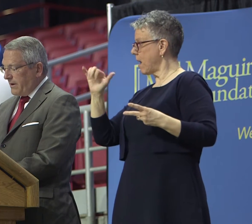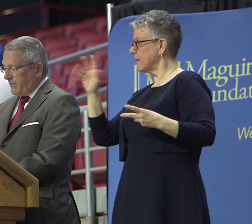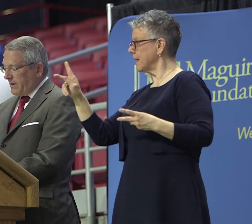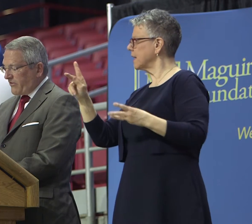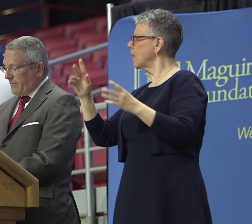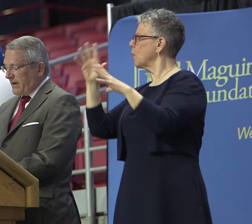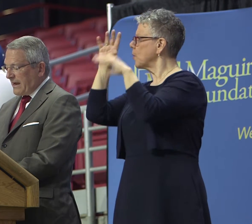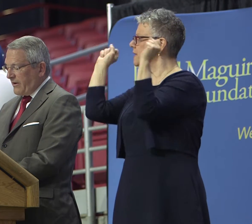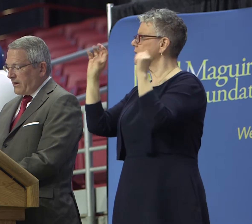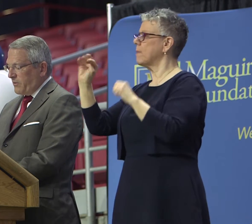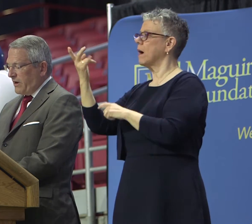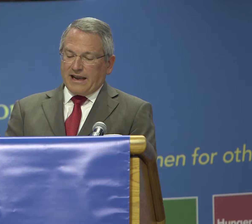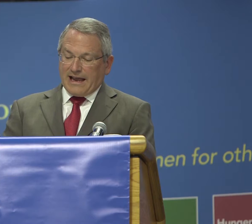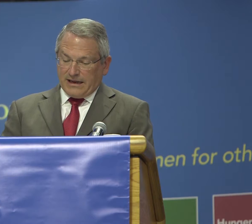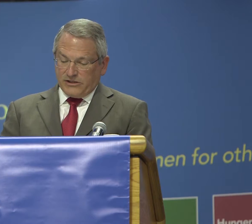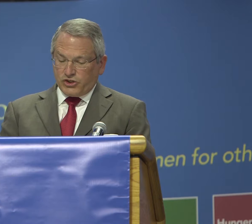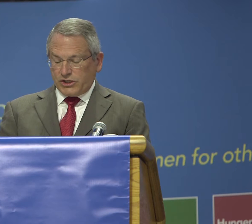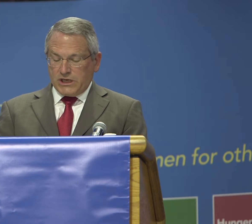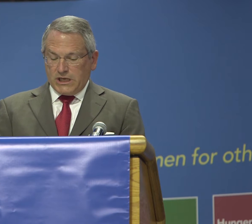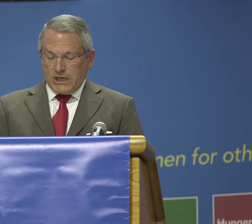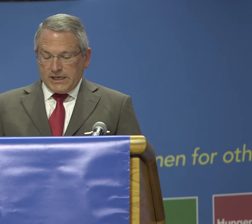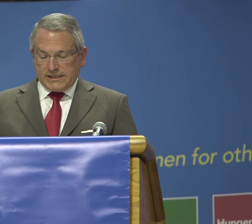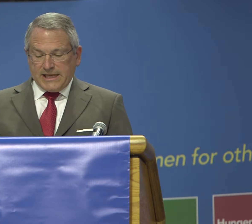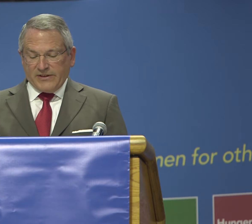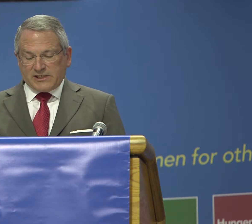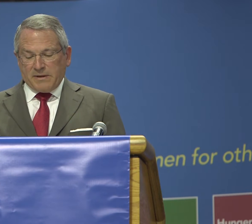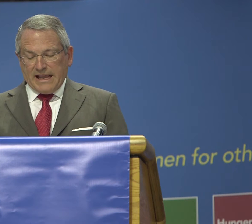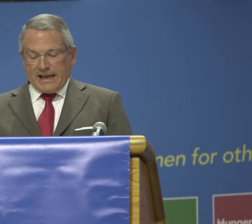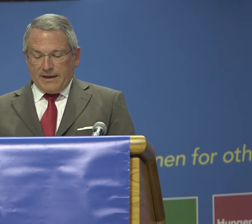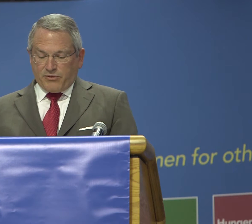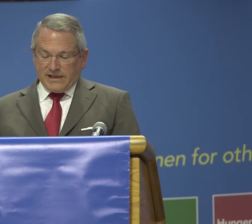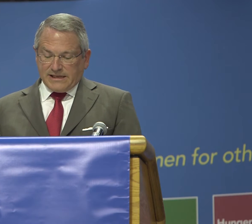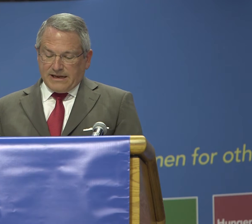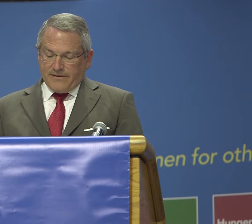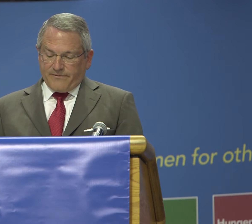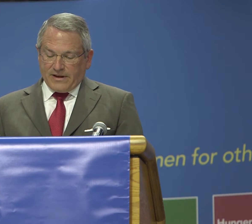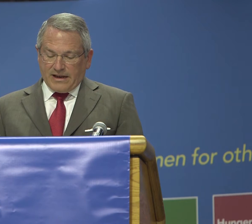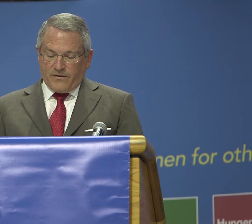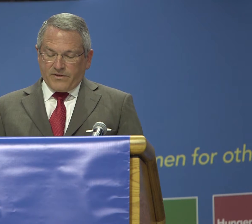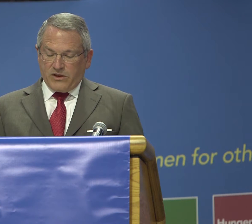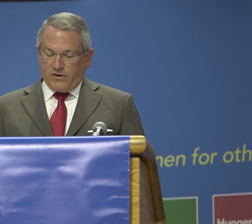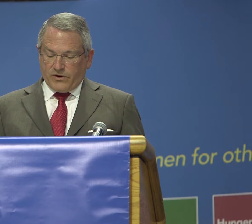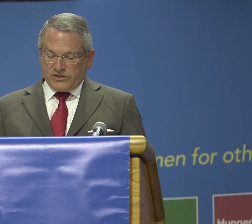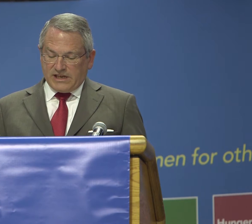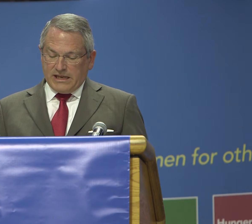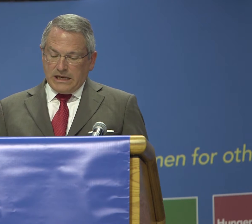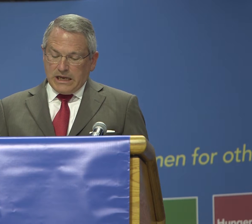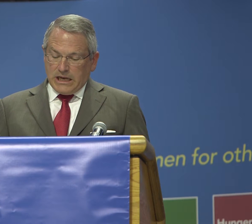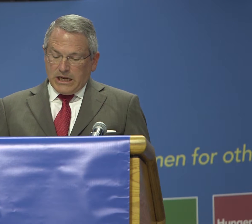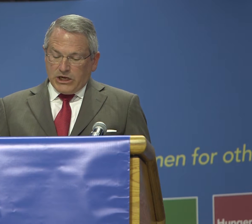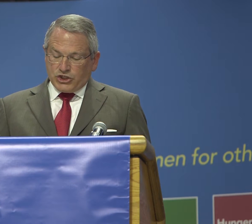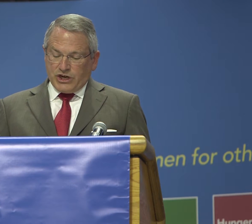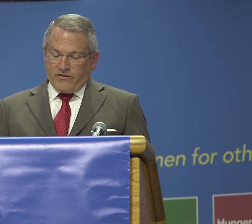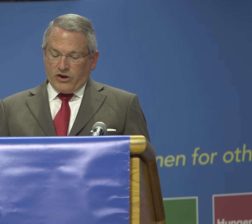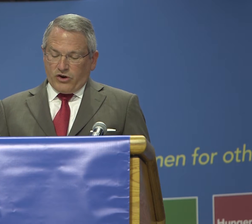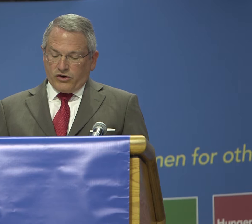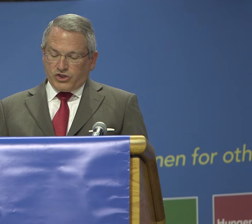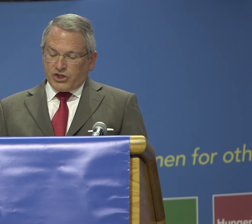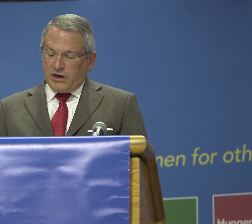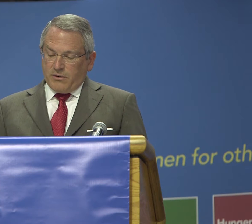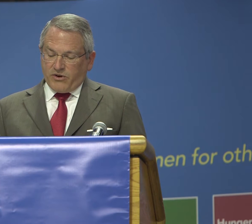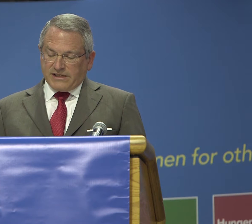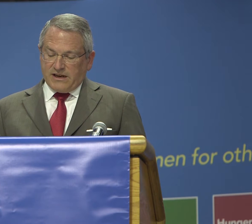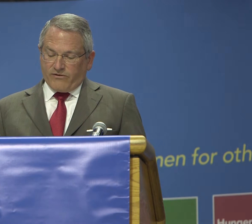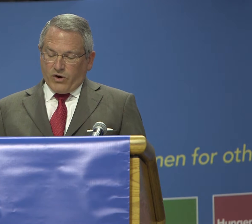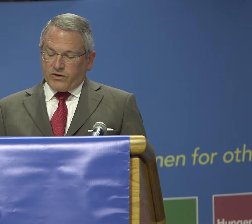president of Montgomery County Community College, Stephen Spinelli, president of Philadelphia University, Sharon